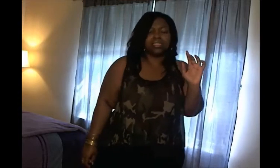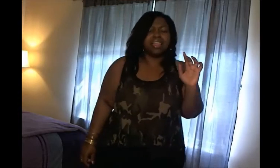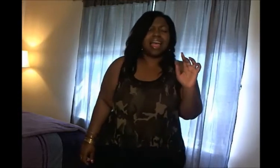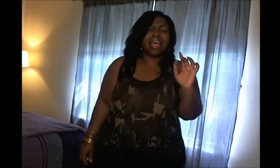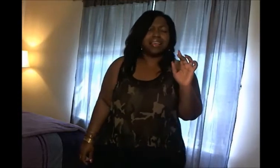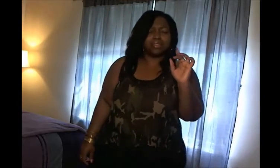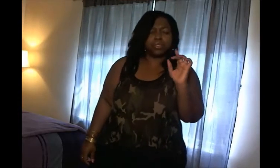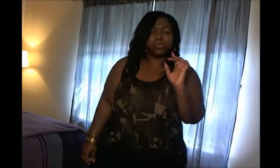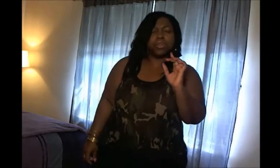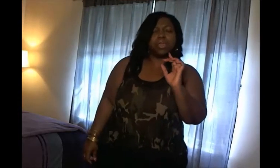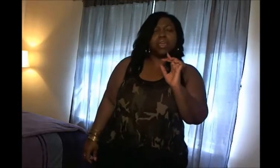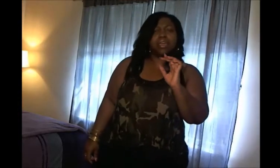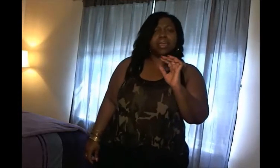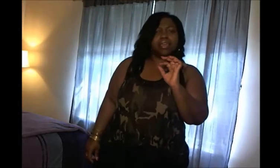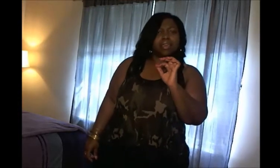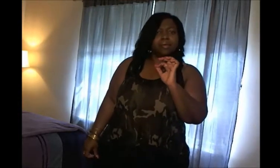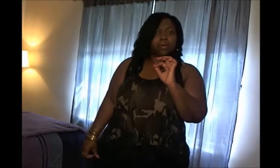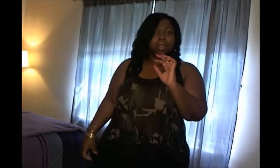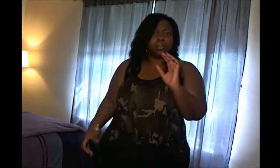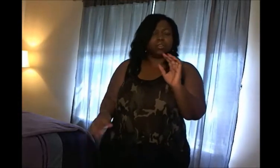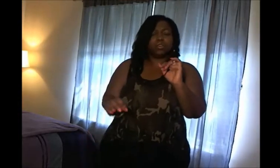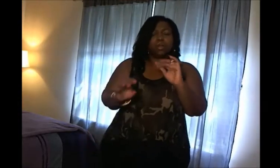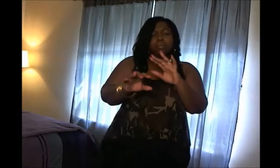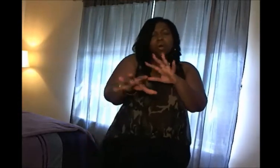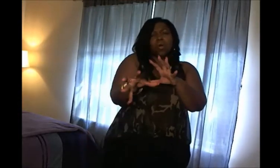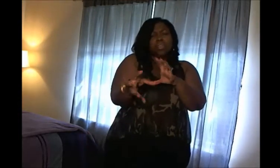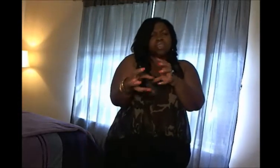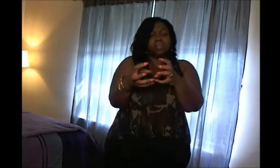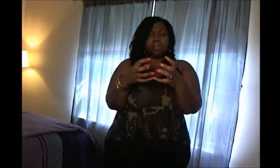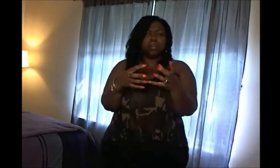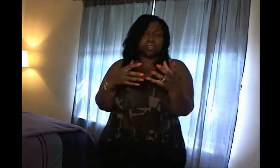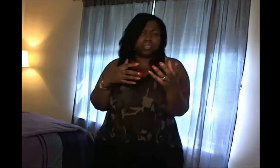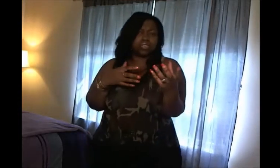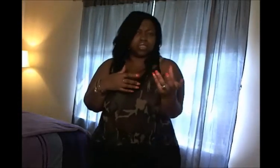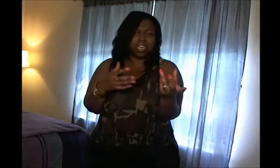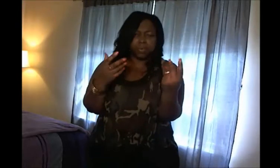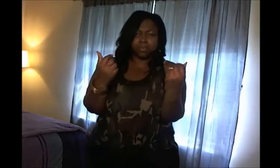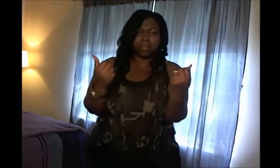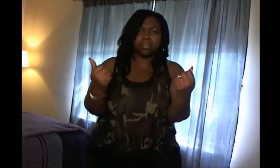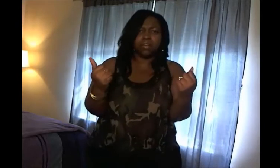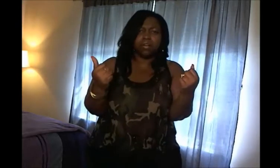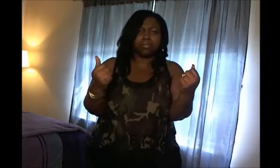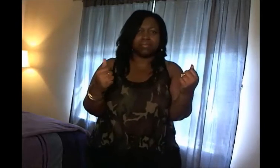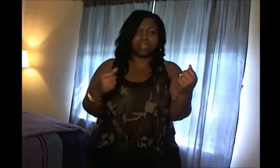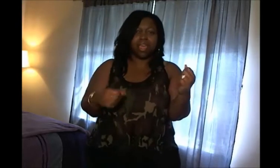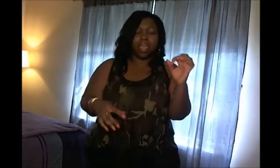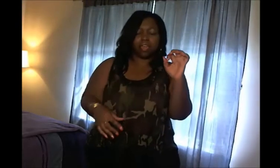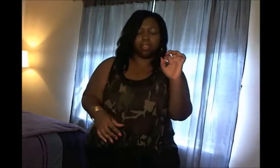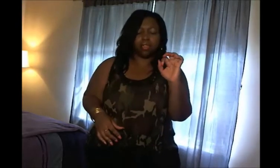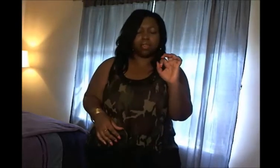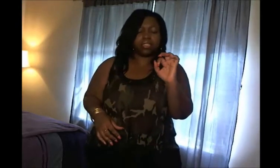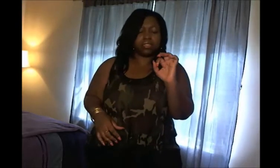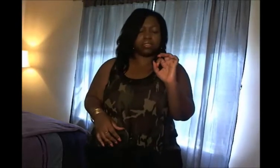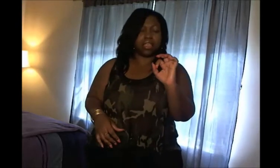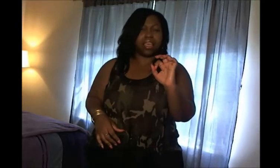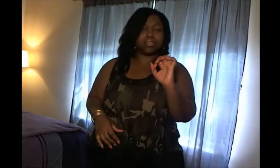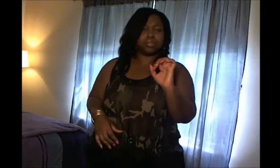Just like a dream. Though I'm holding you close, you're keeping me warm. And this is